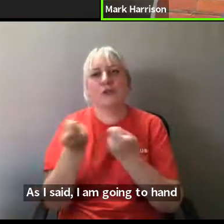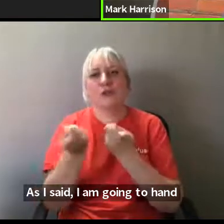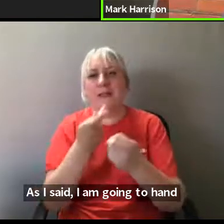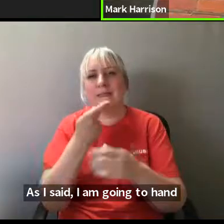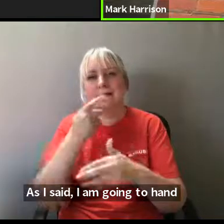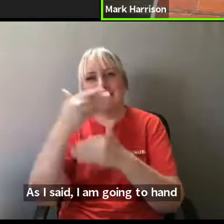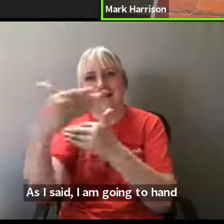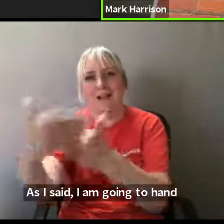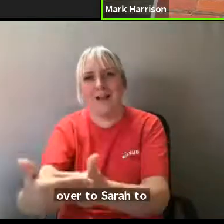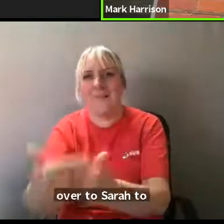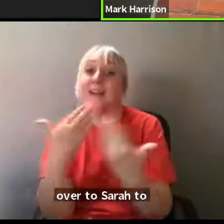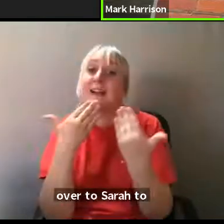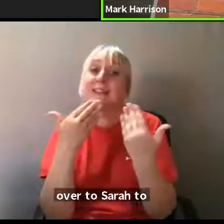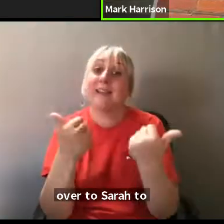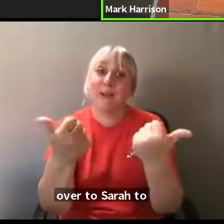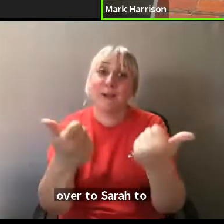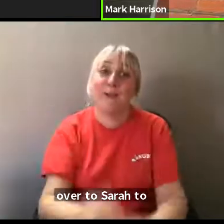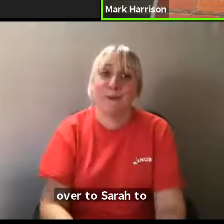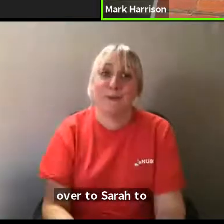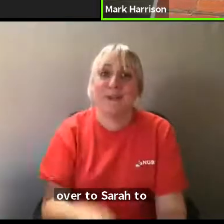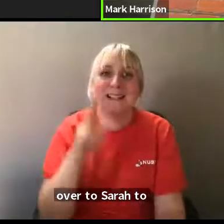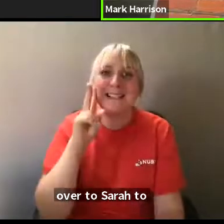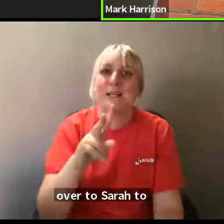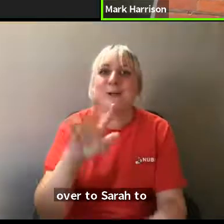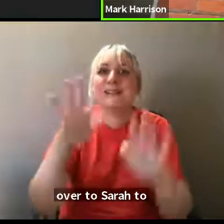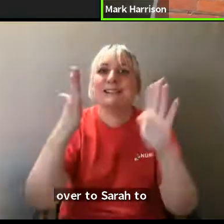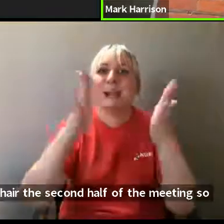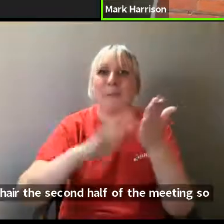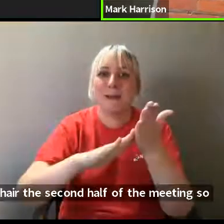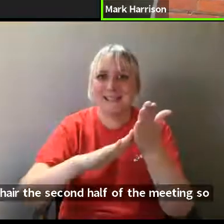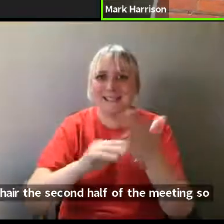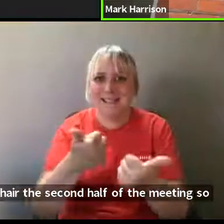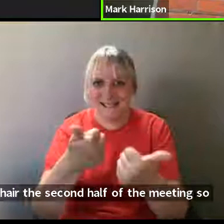meeting. So thank you very much. See you all in 10 minutes time.